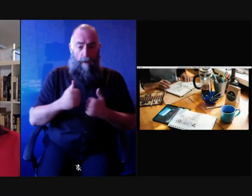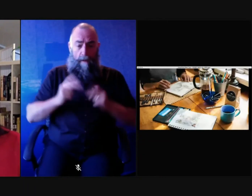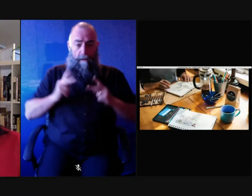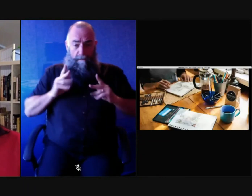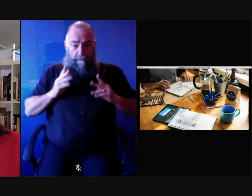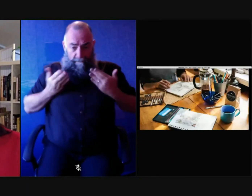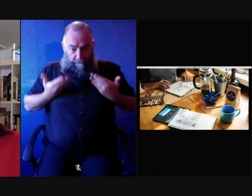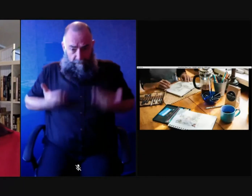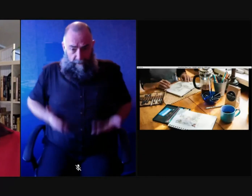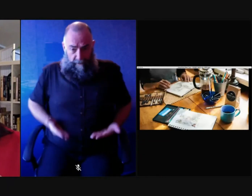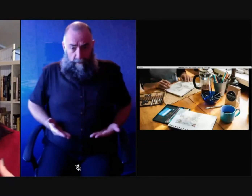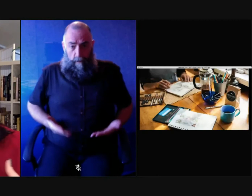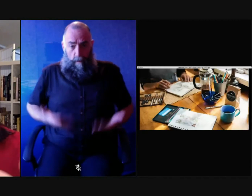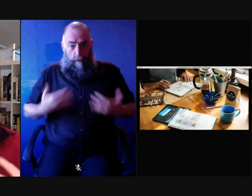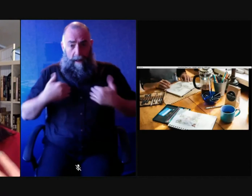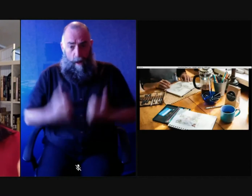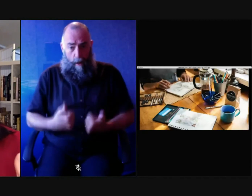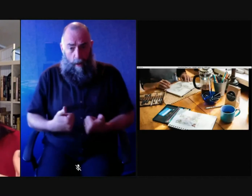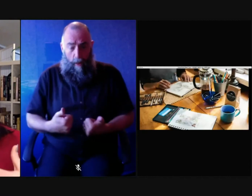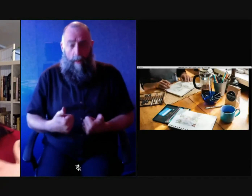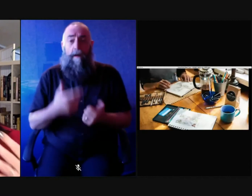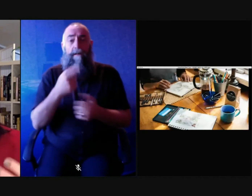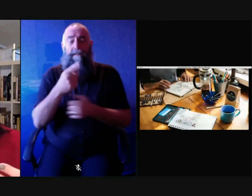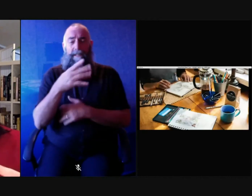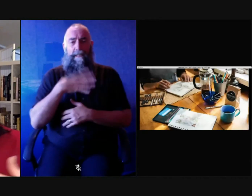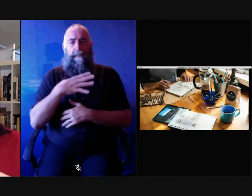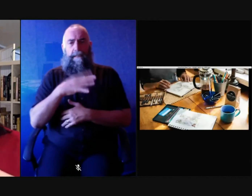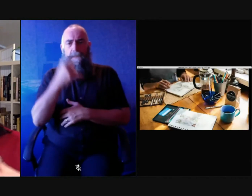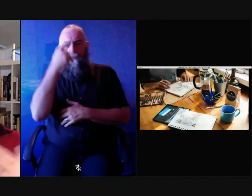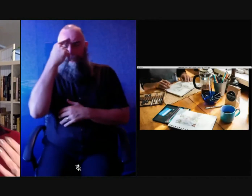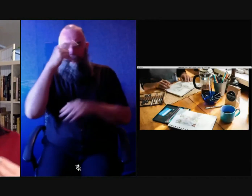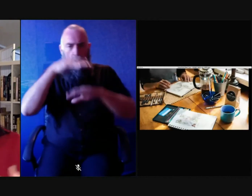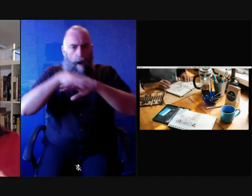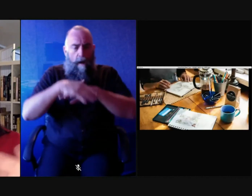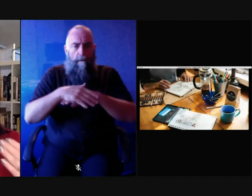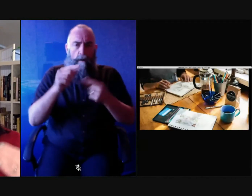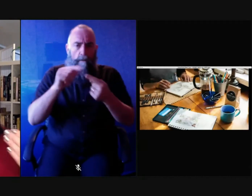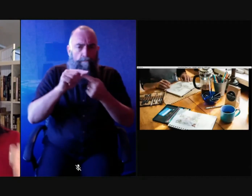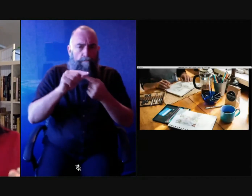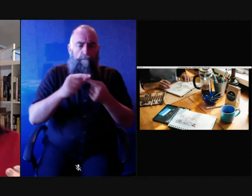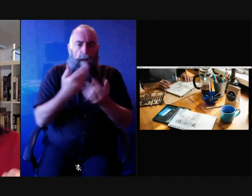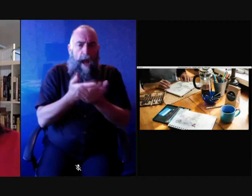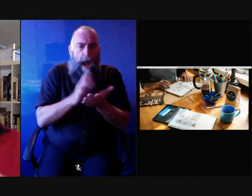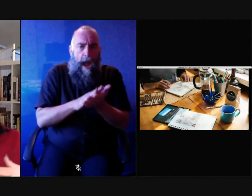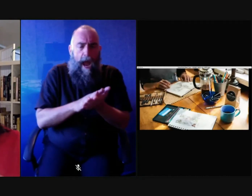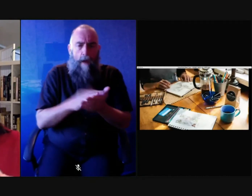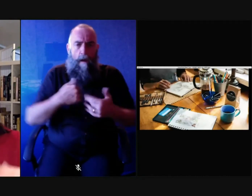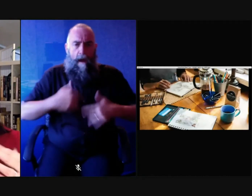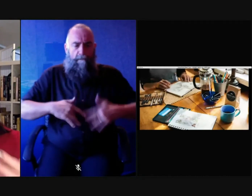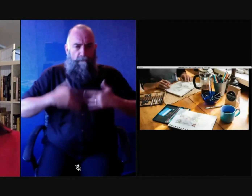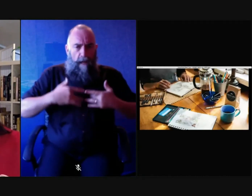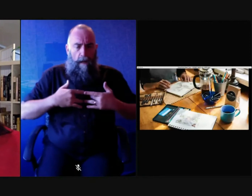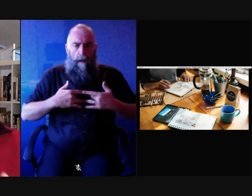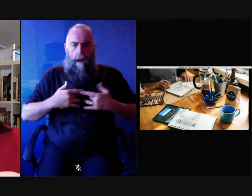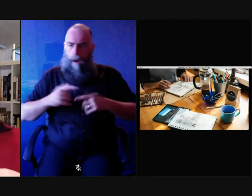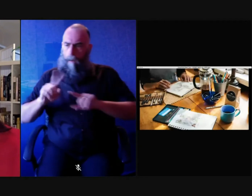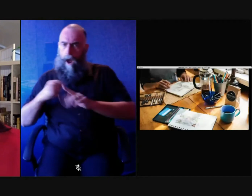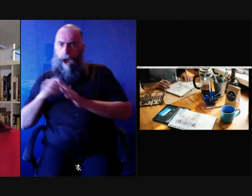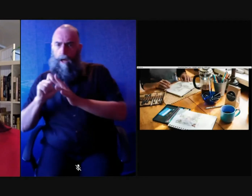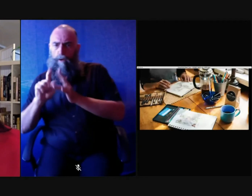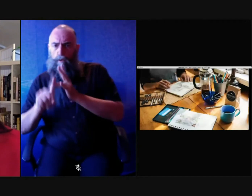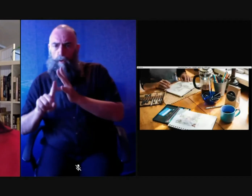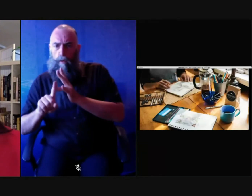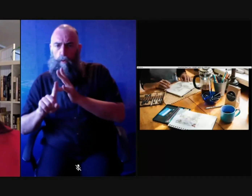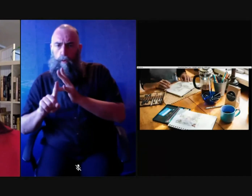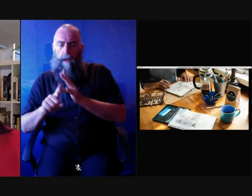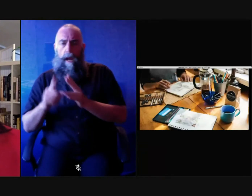important for you to be minding the cause and effect between how you're feeling and what you're doing and what